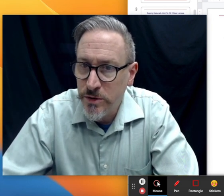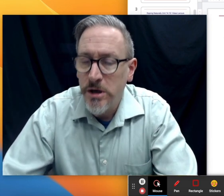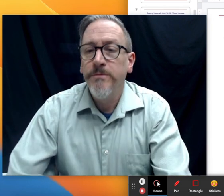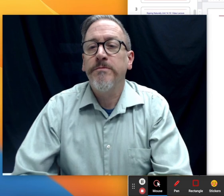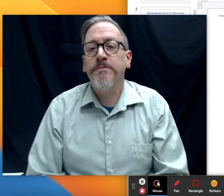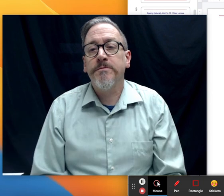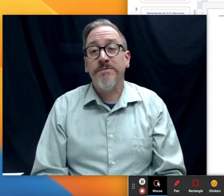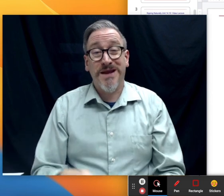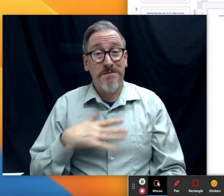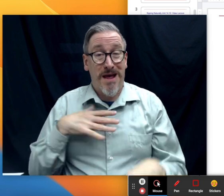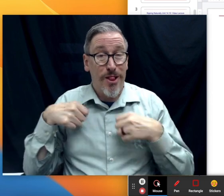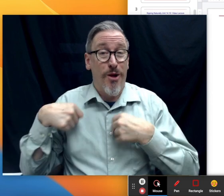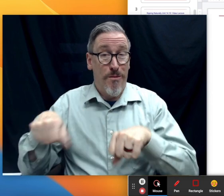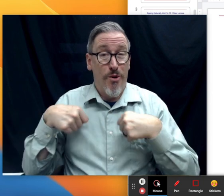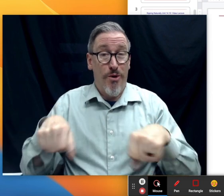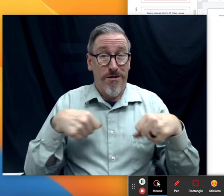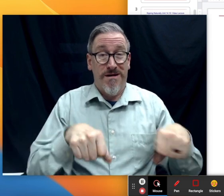do.